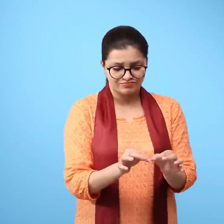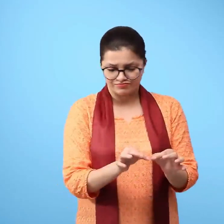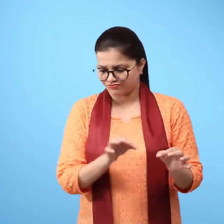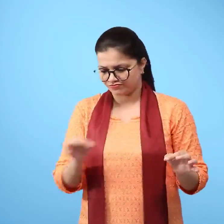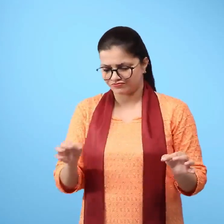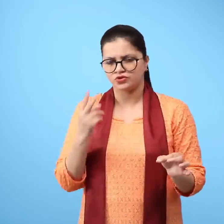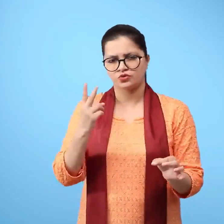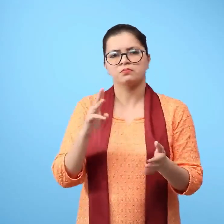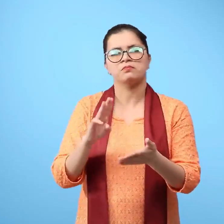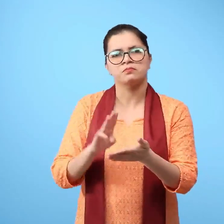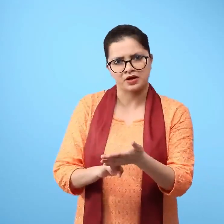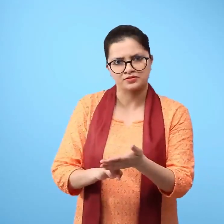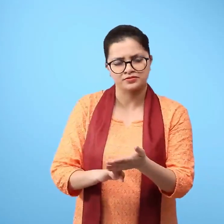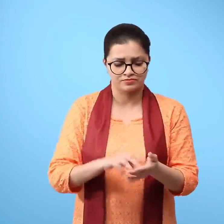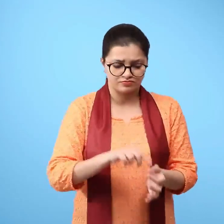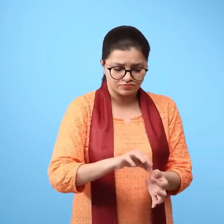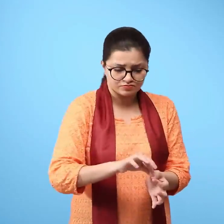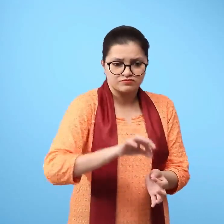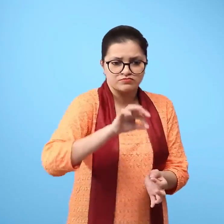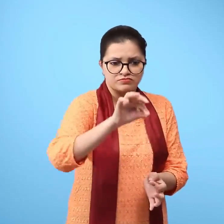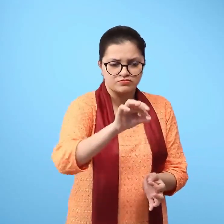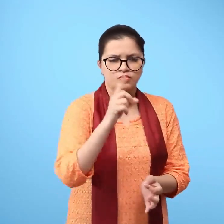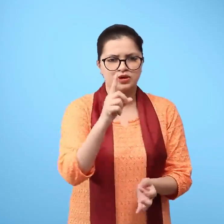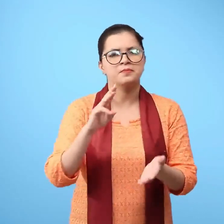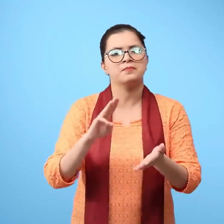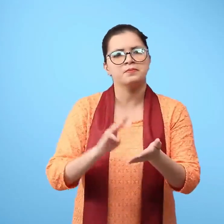Length 2 meters, width 1 meter.